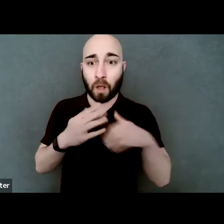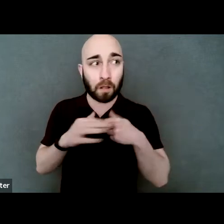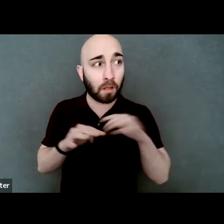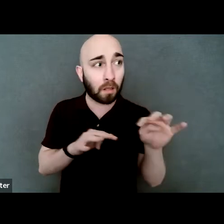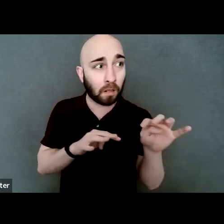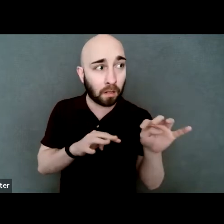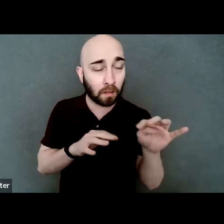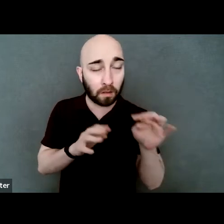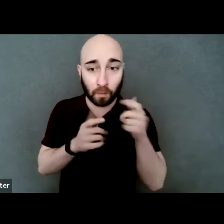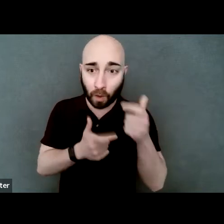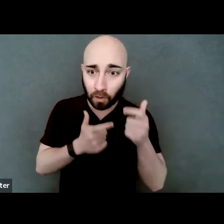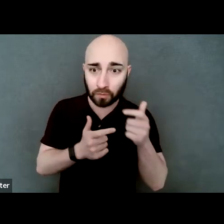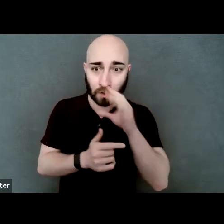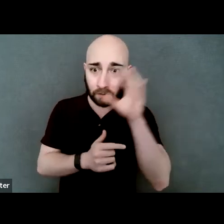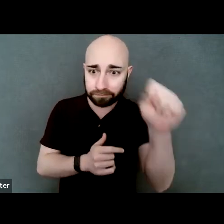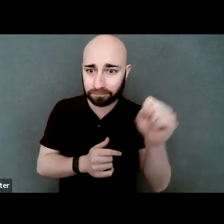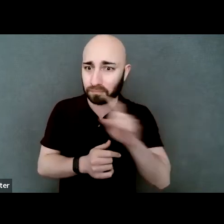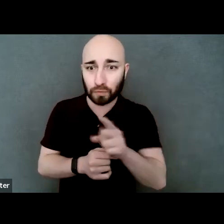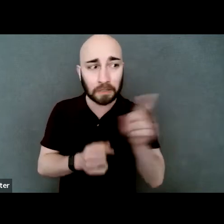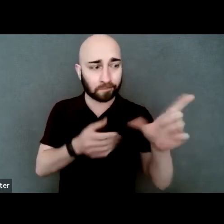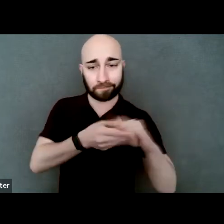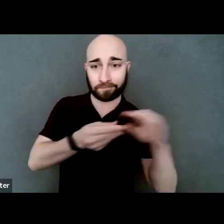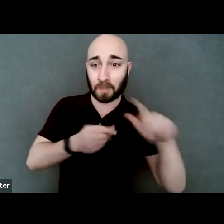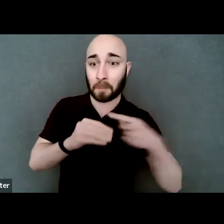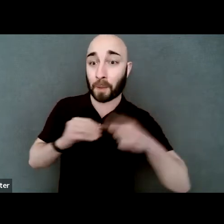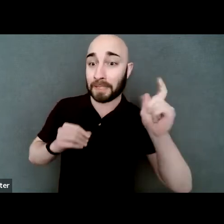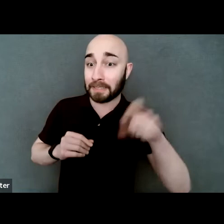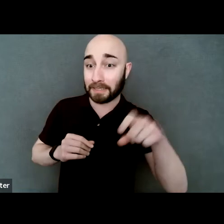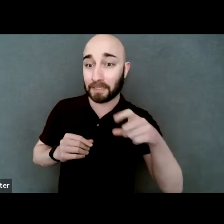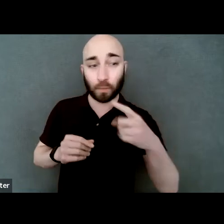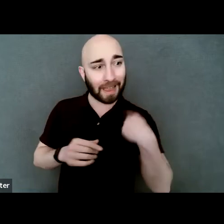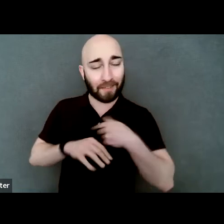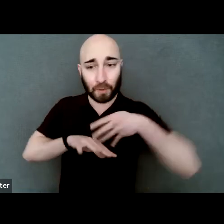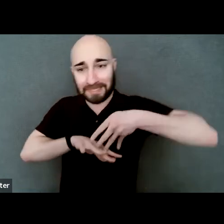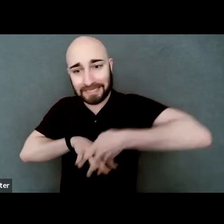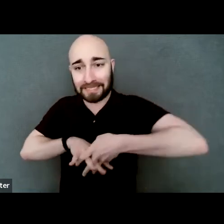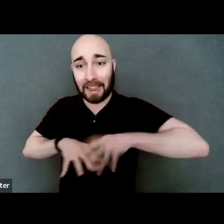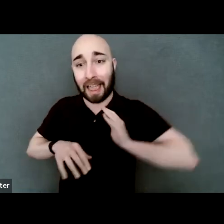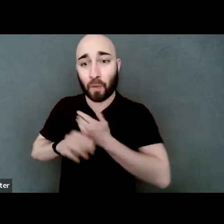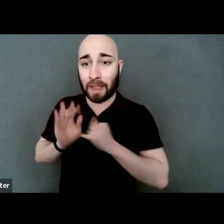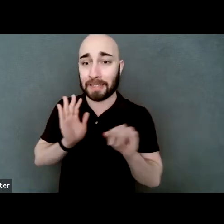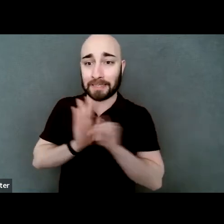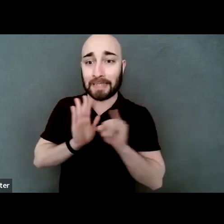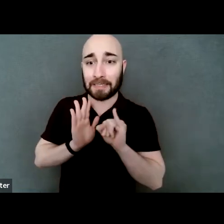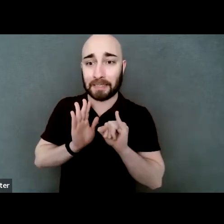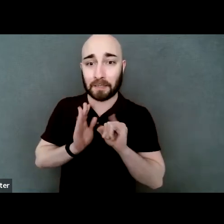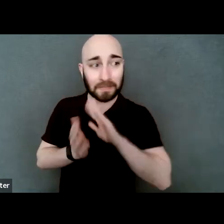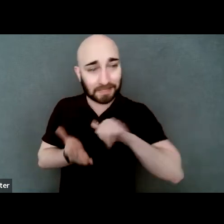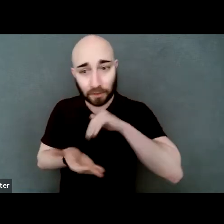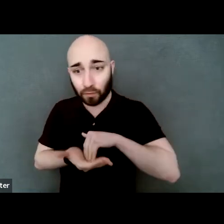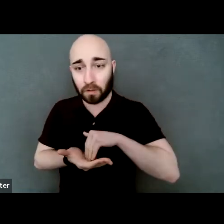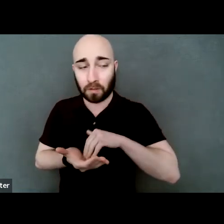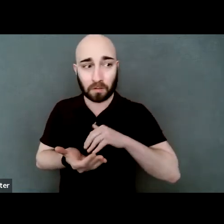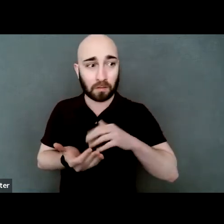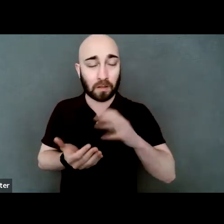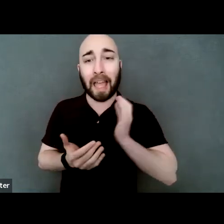and really speaking to the need to be rooted in our identity as central, in our identity of